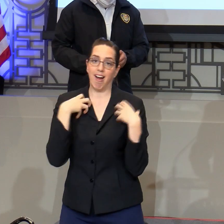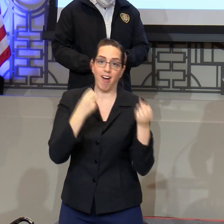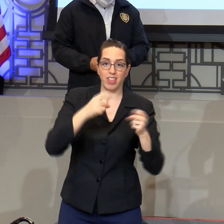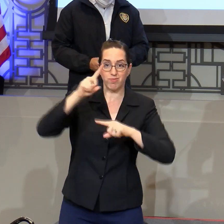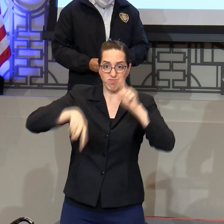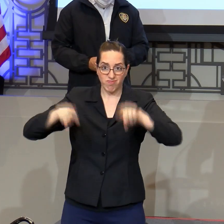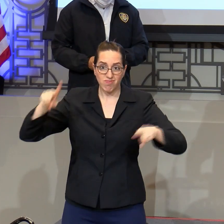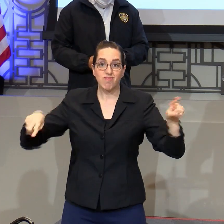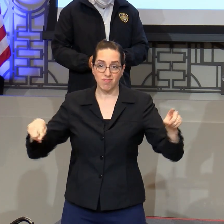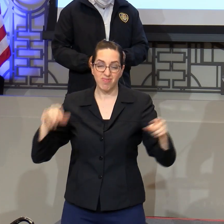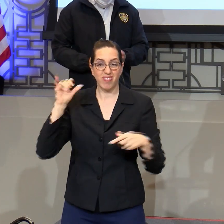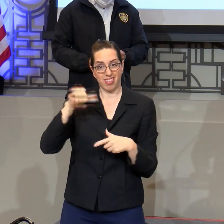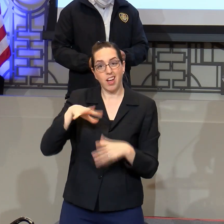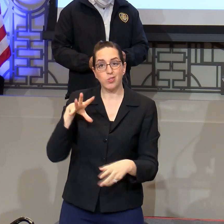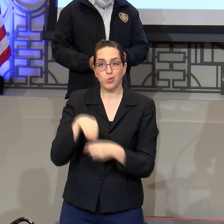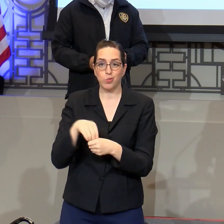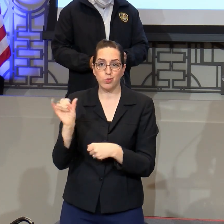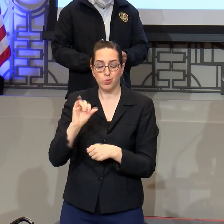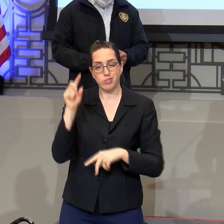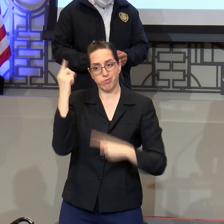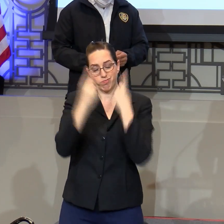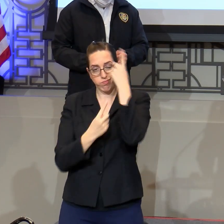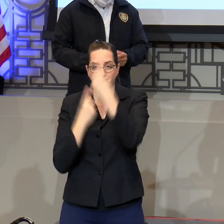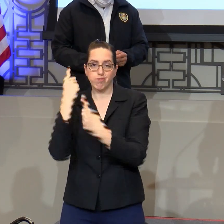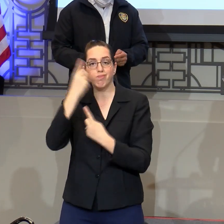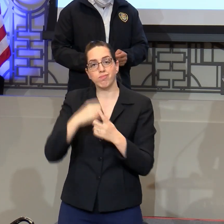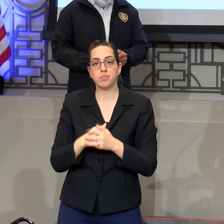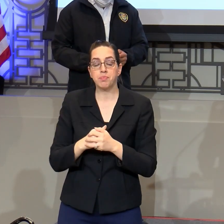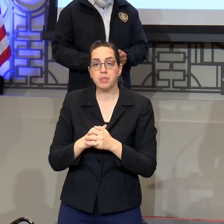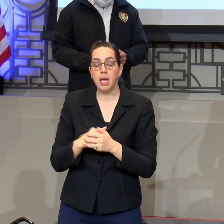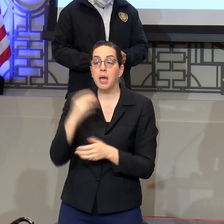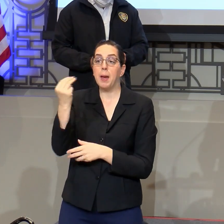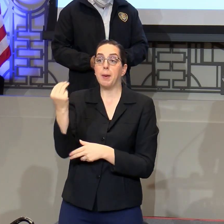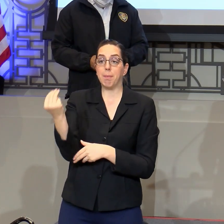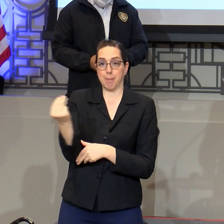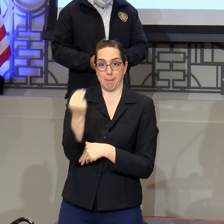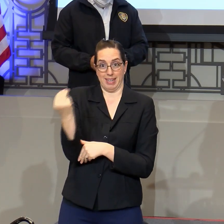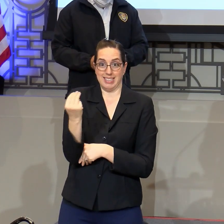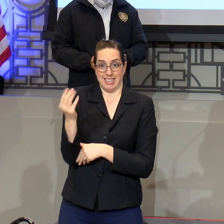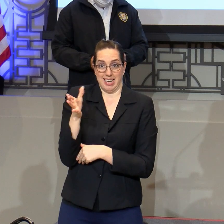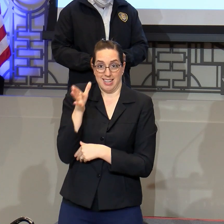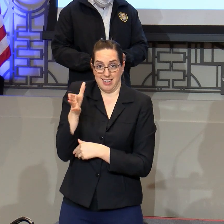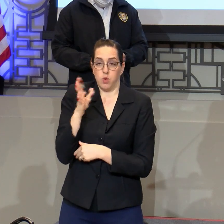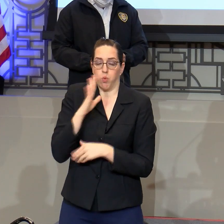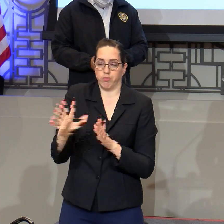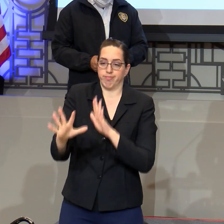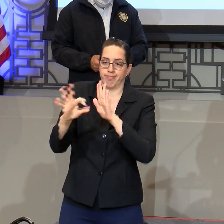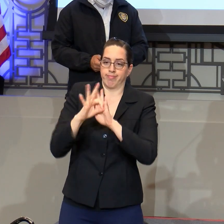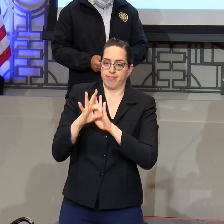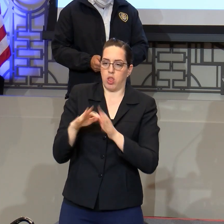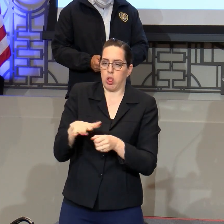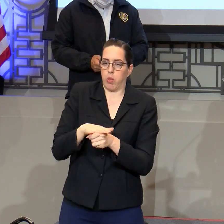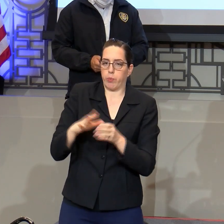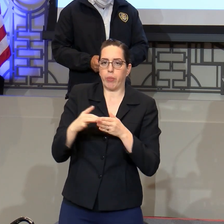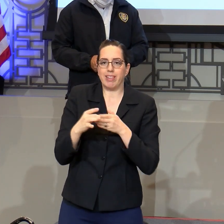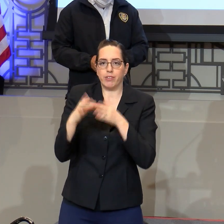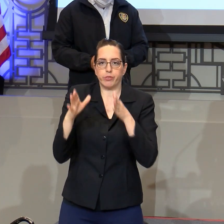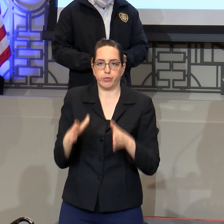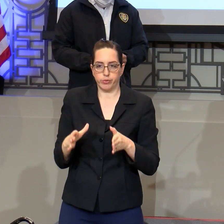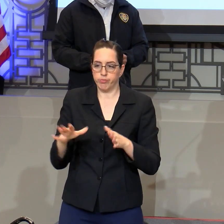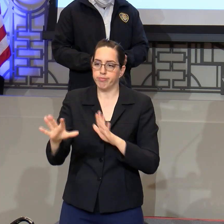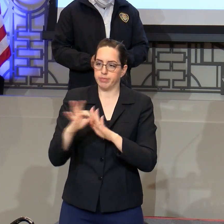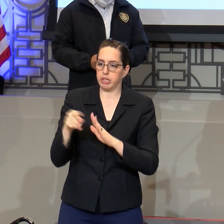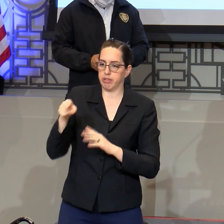within our own city. On Monday, I will name a local leader to help lead the